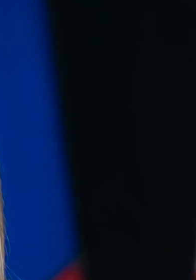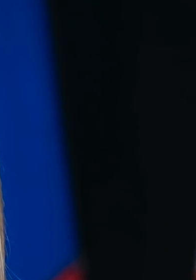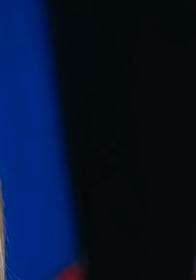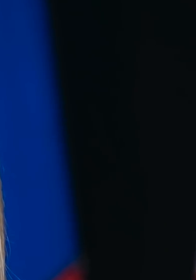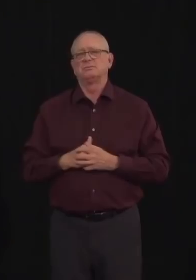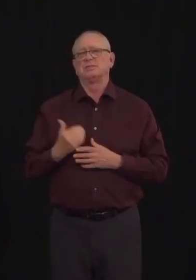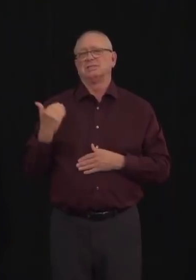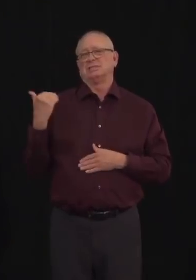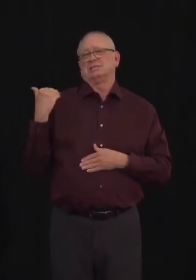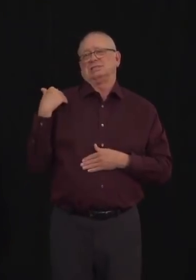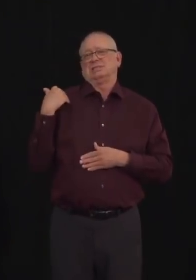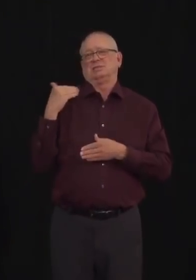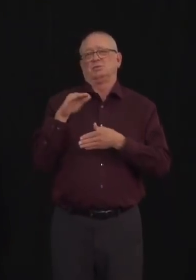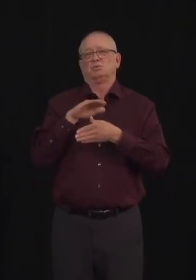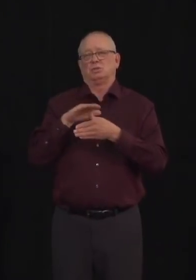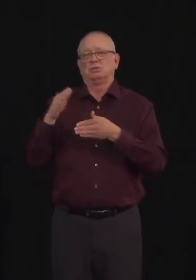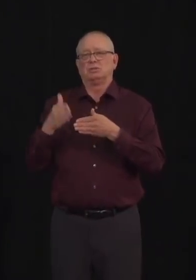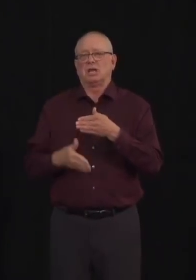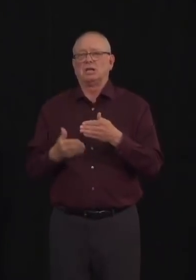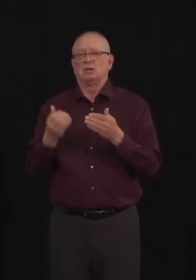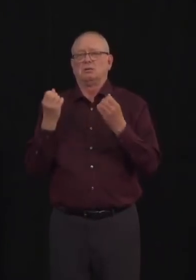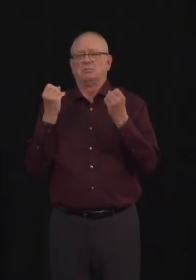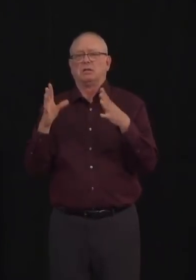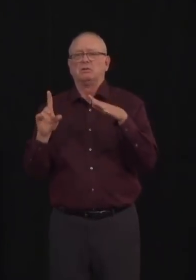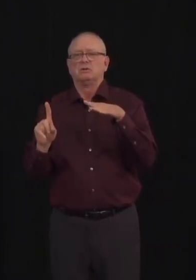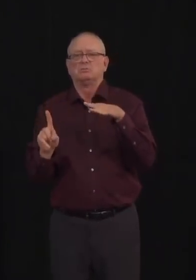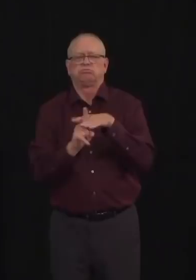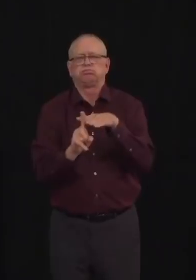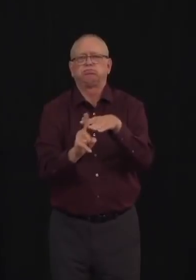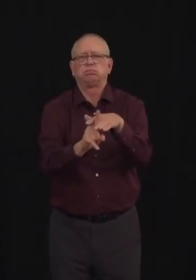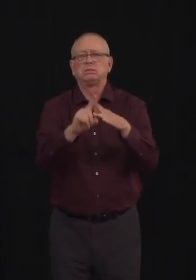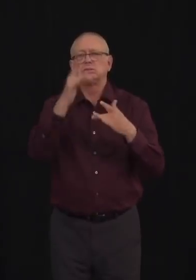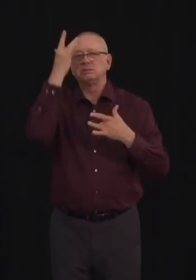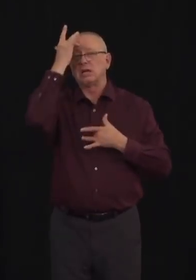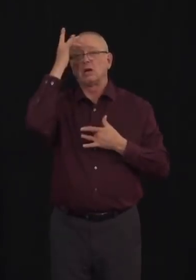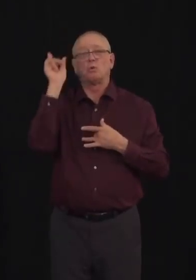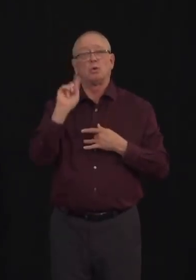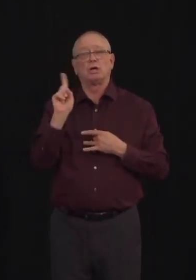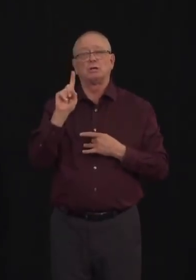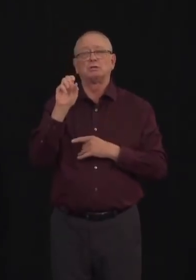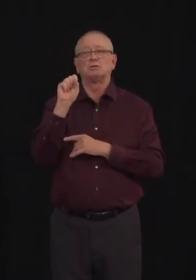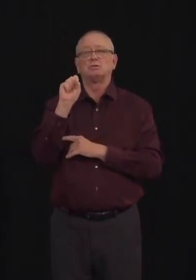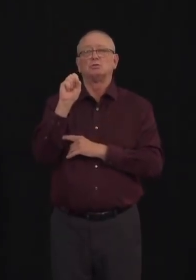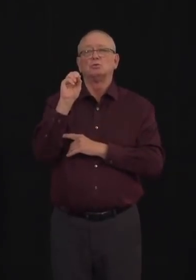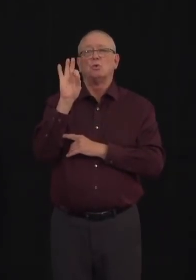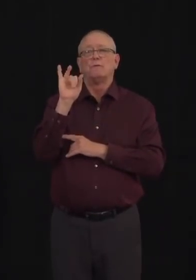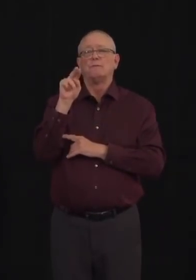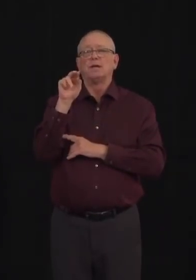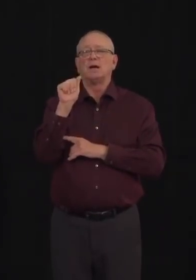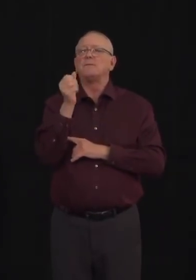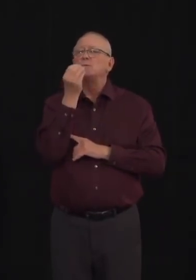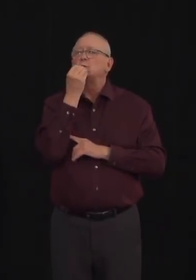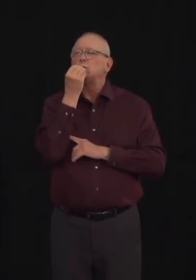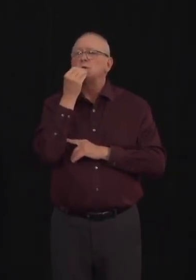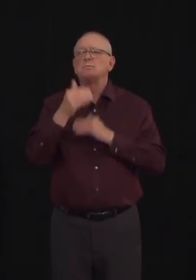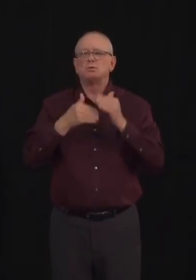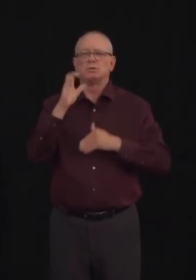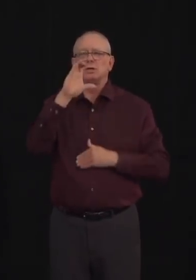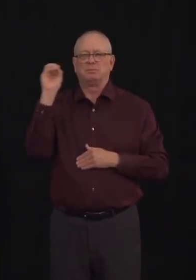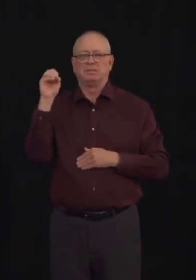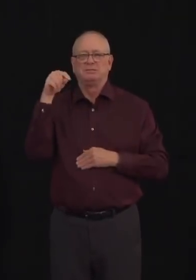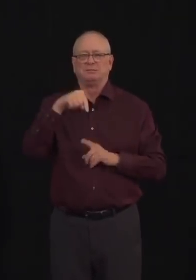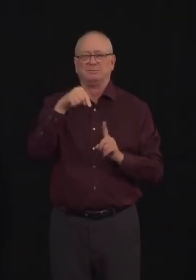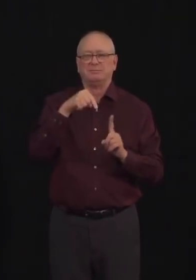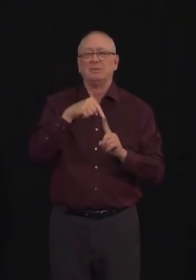processing facility in Edmonton. 6 cases have been confirmed, and all cases and close contacts are now isolating at